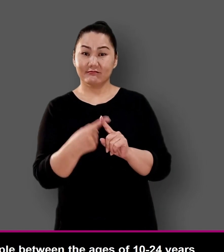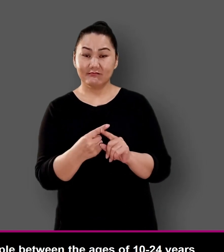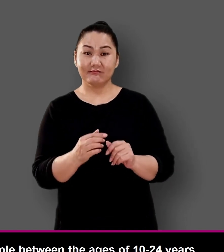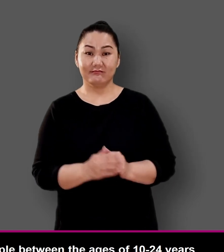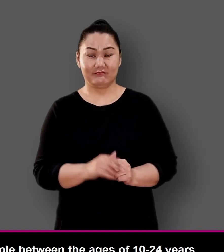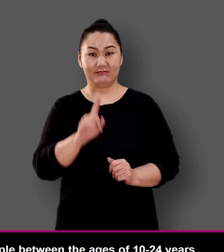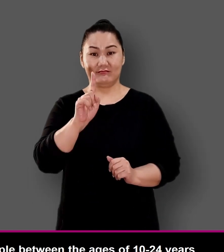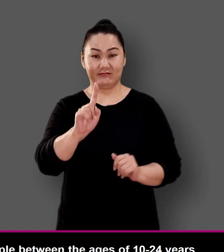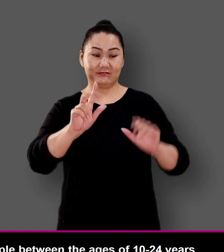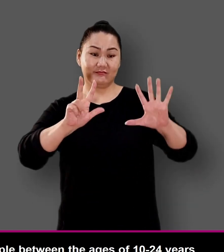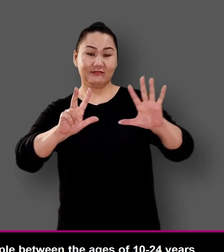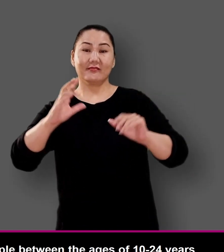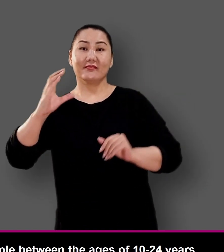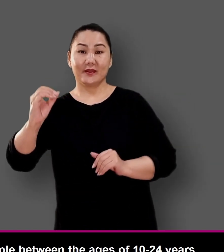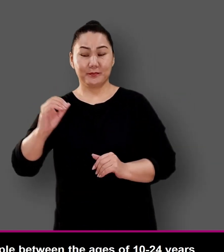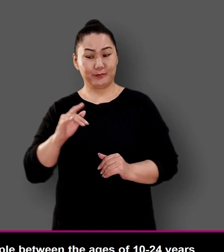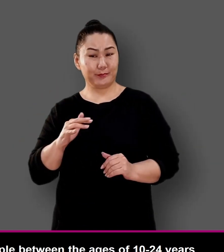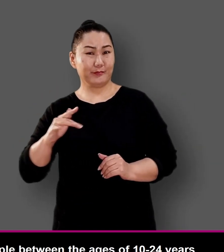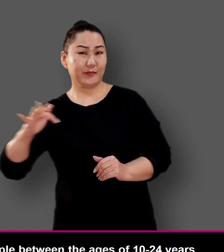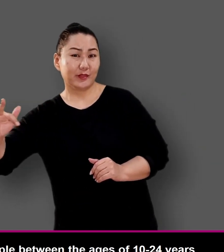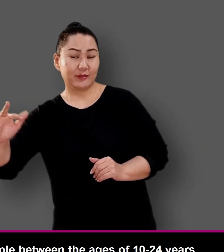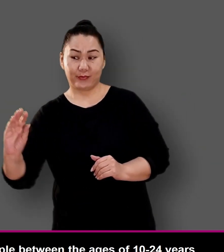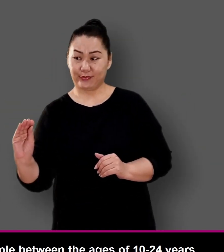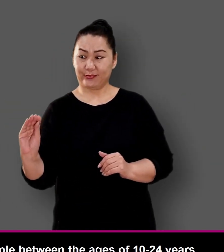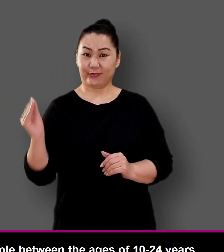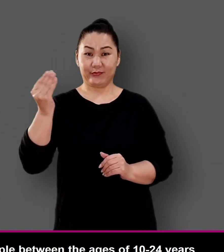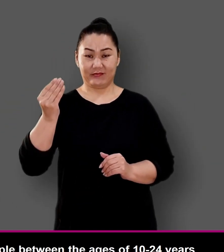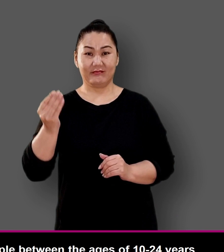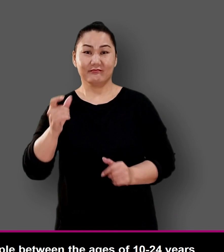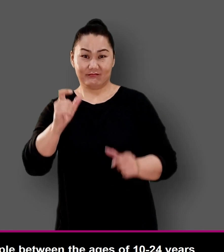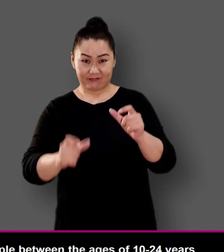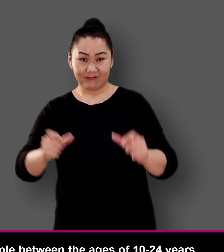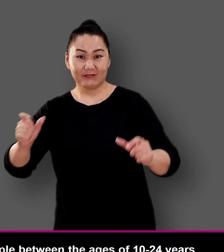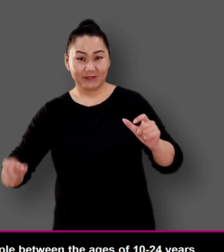Almost 180 million young people between the ages of 10 and 24 years